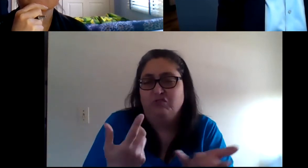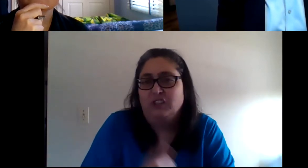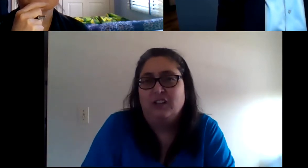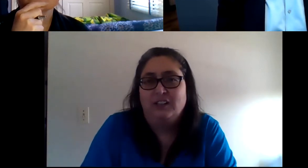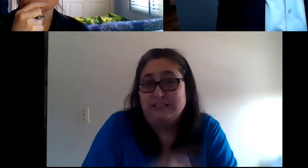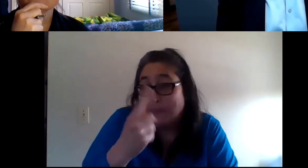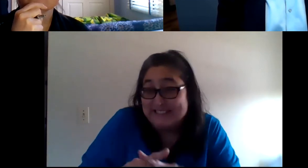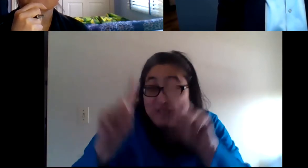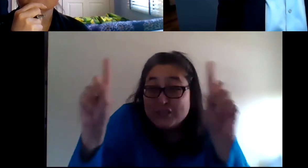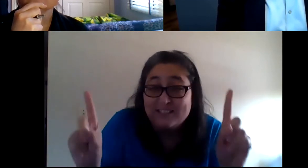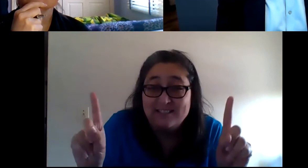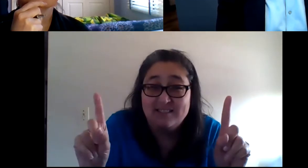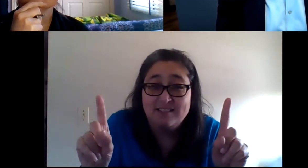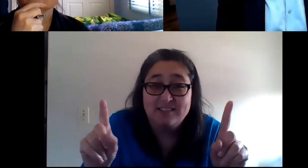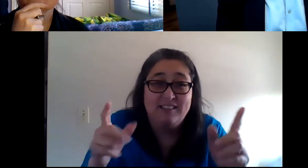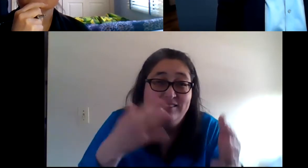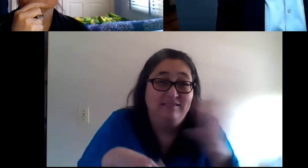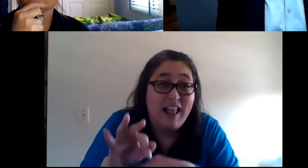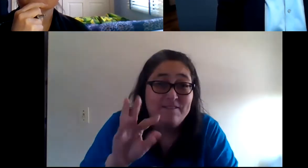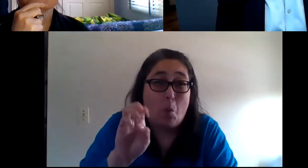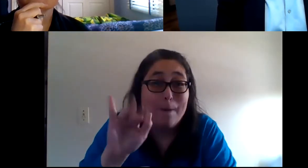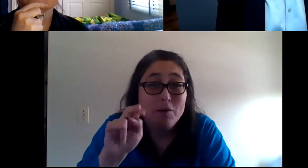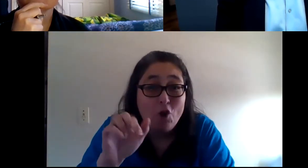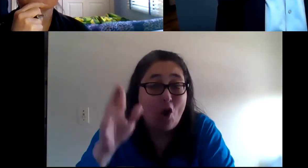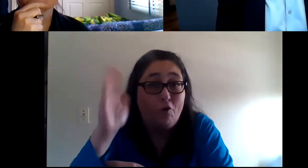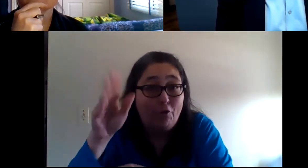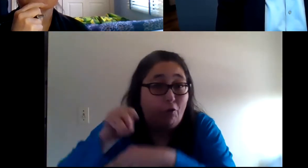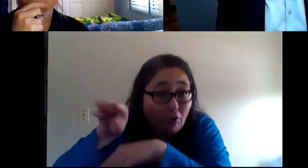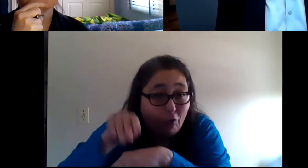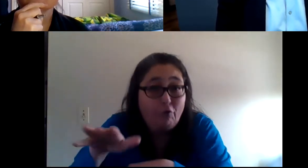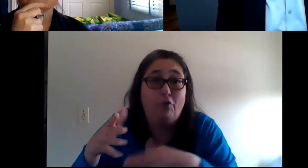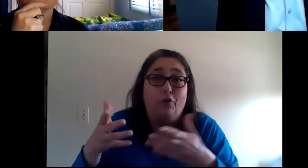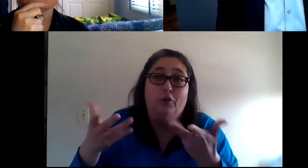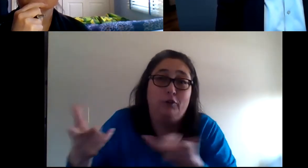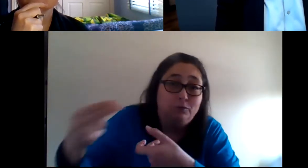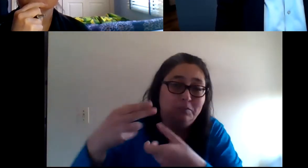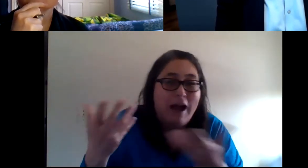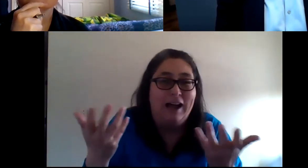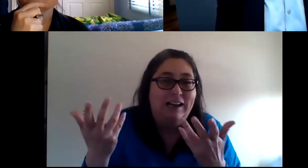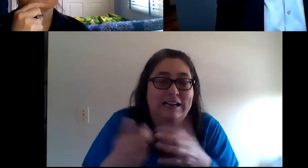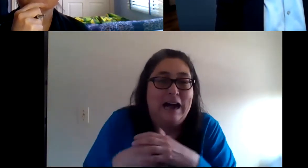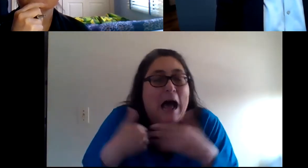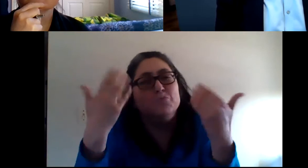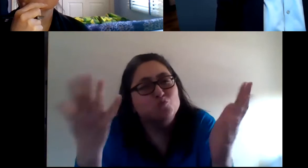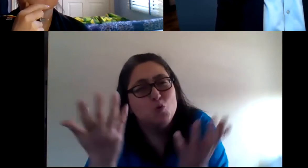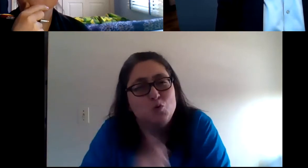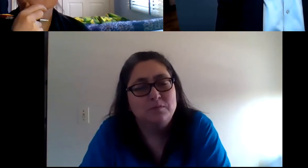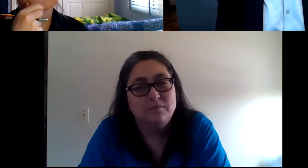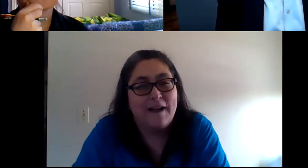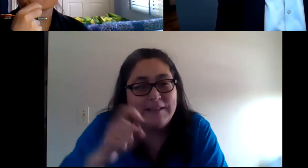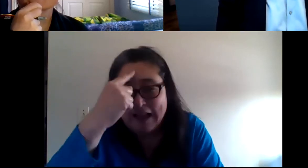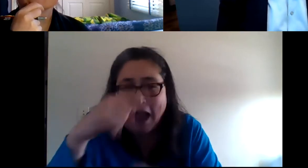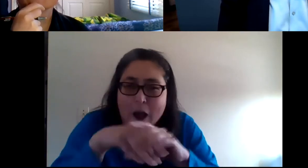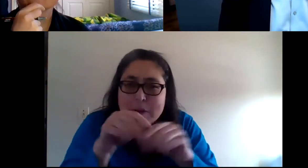experience for them to be aware of it, so that they can basically change the format of what they're doing. And then they would participate in